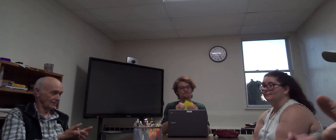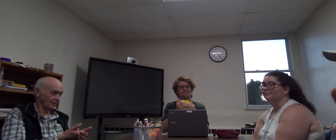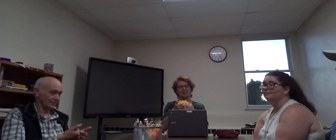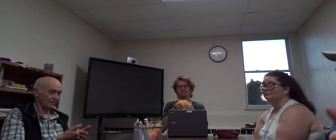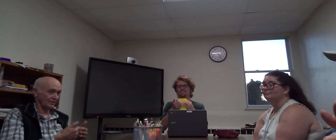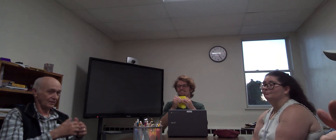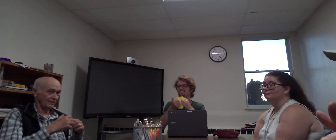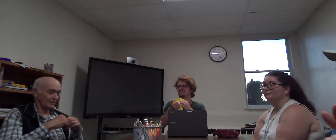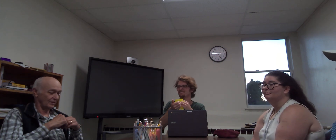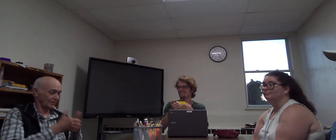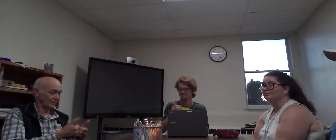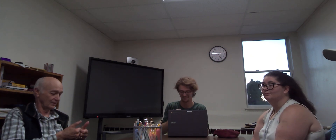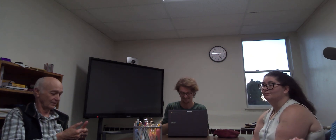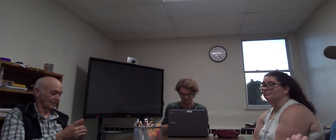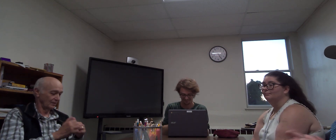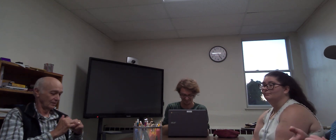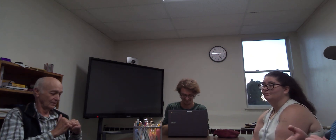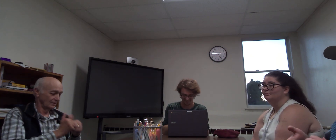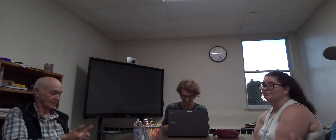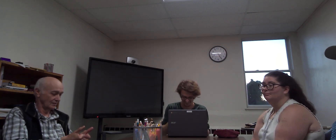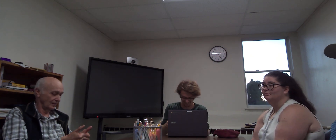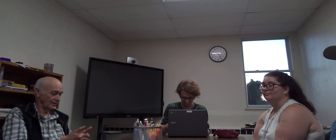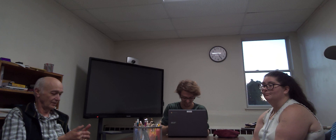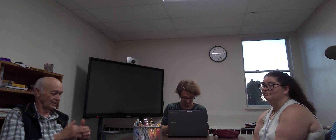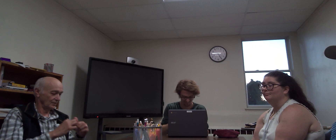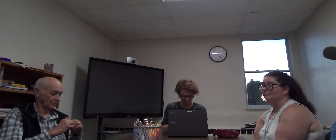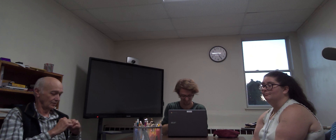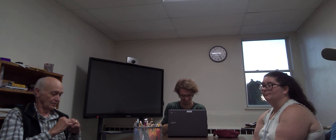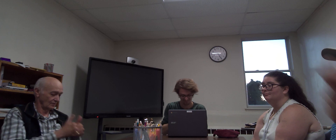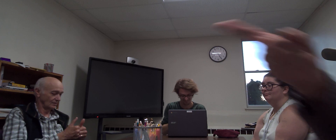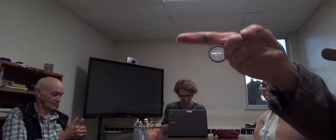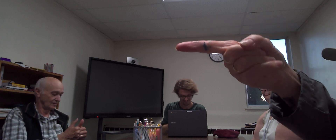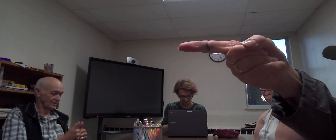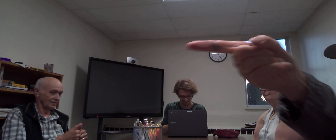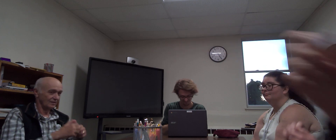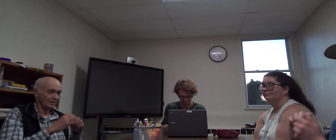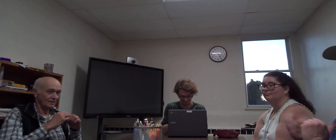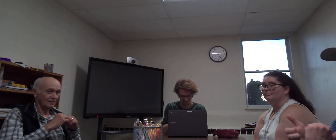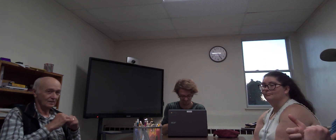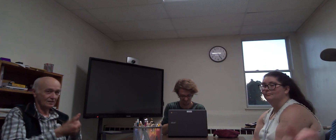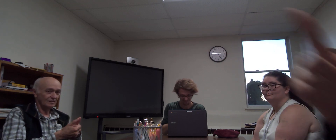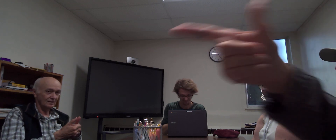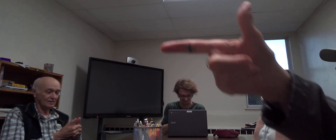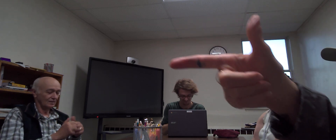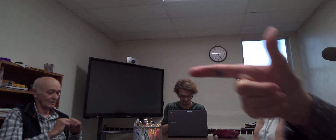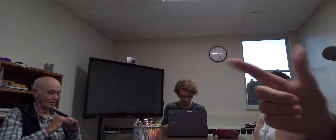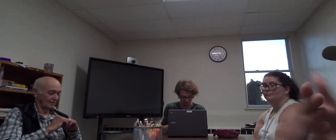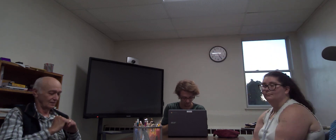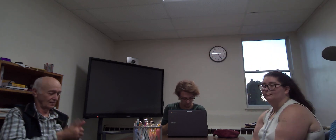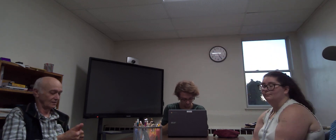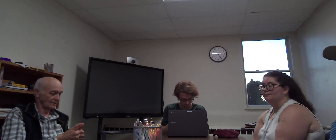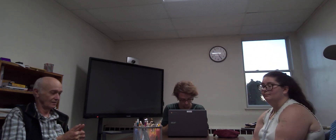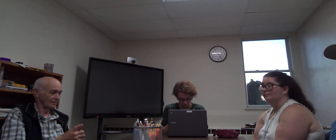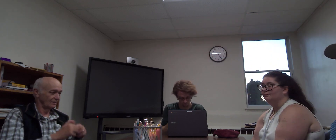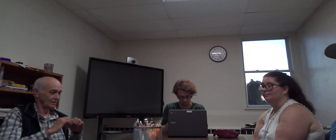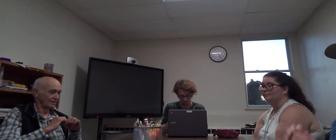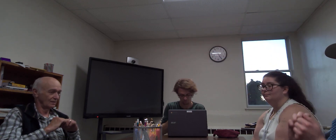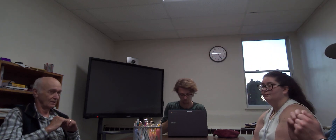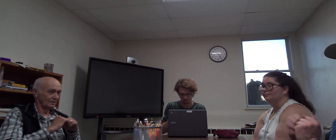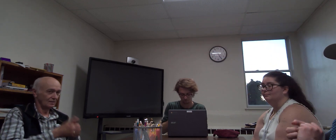How? right. Have we done that one already? Yes, we Yes. did. Yeah, no, that's right. Yep, Oh, yeah. I forgot it though. Do it slowly so I can see what you're